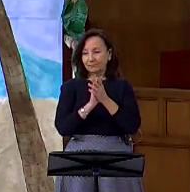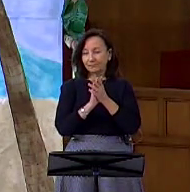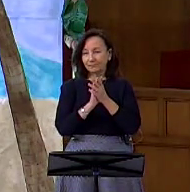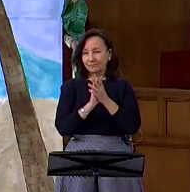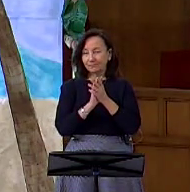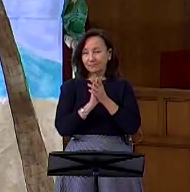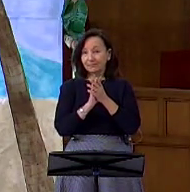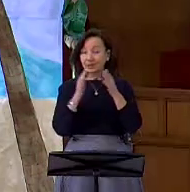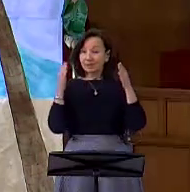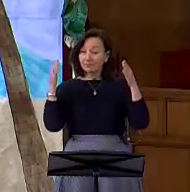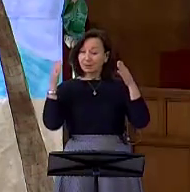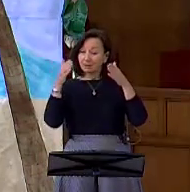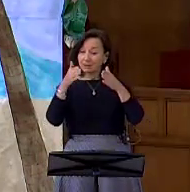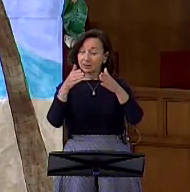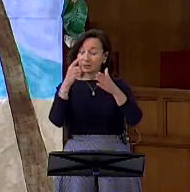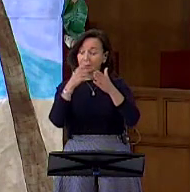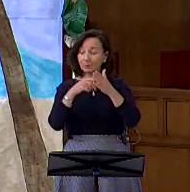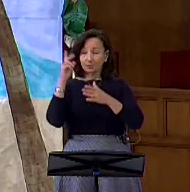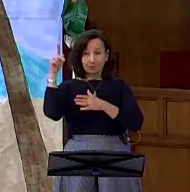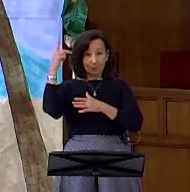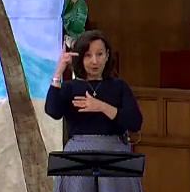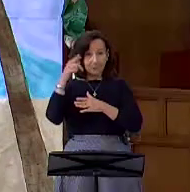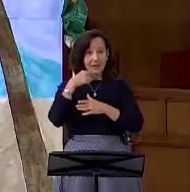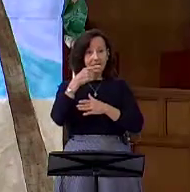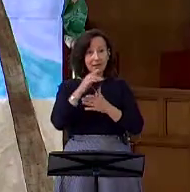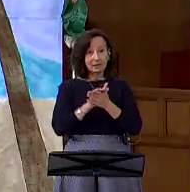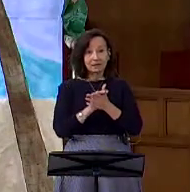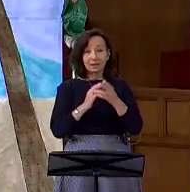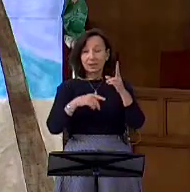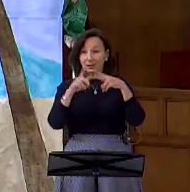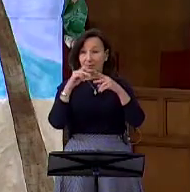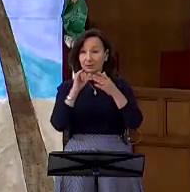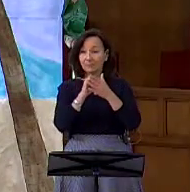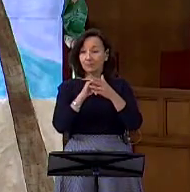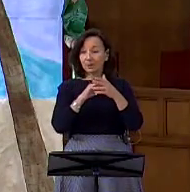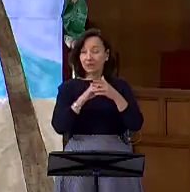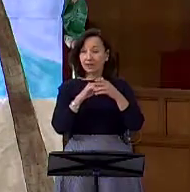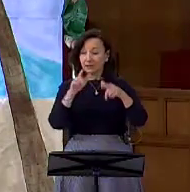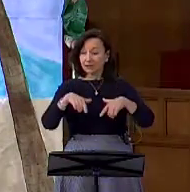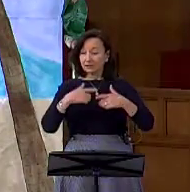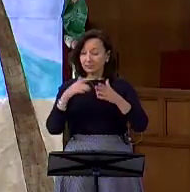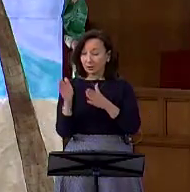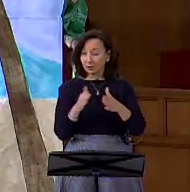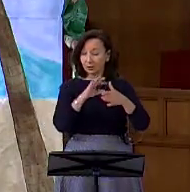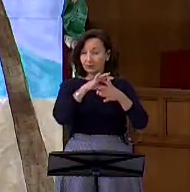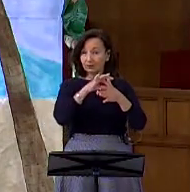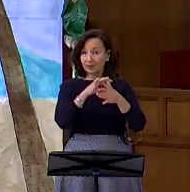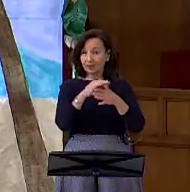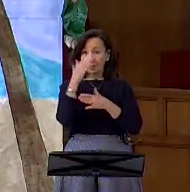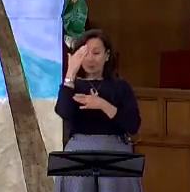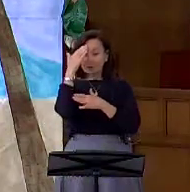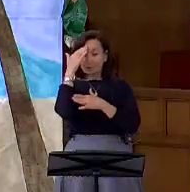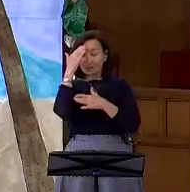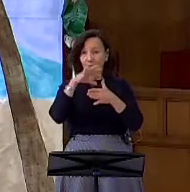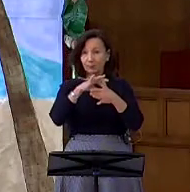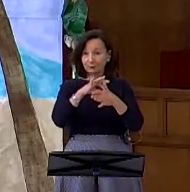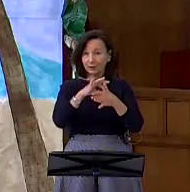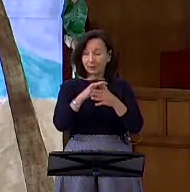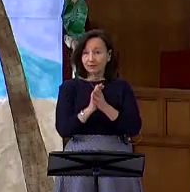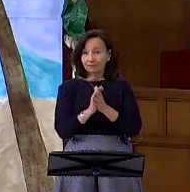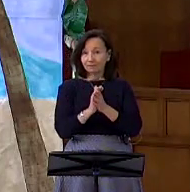Pay close attention to what Paul says. Those who walk according to the flesh put their minds on the flesh,